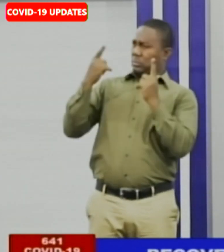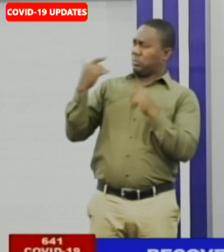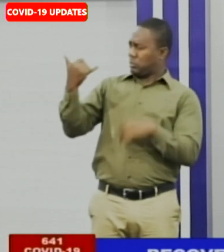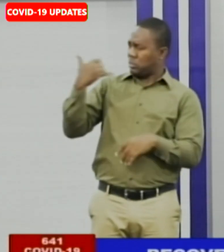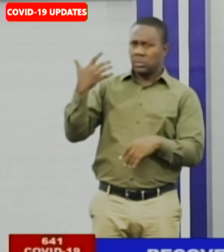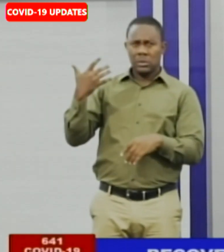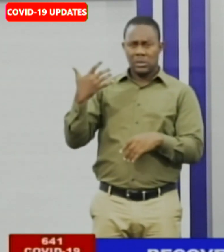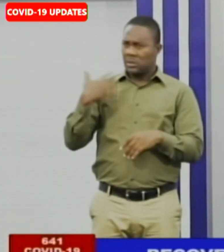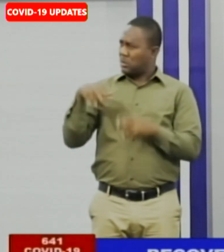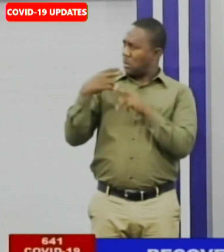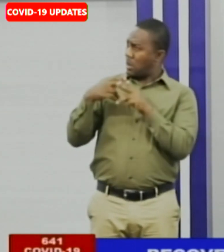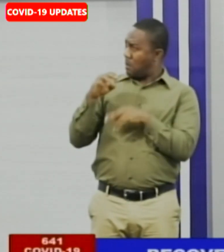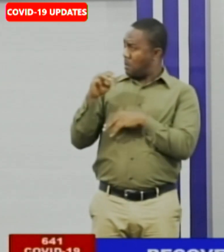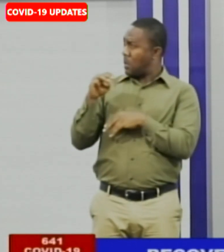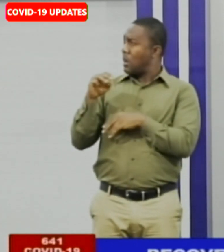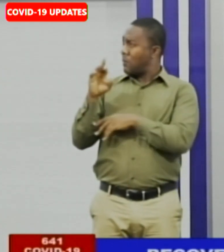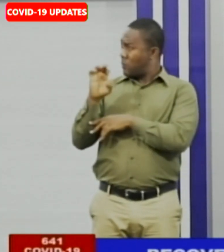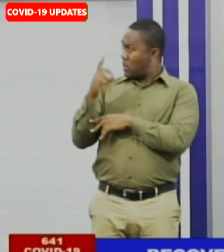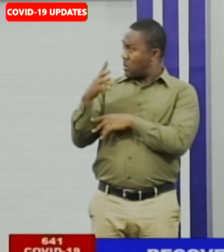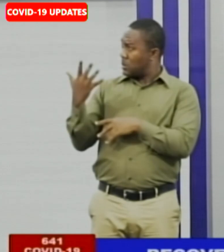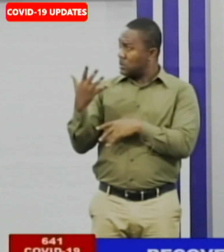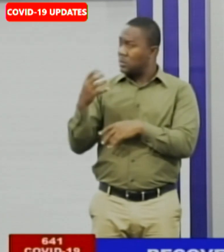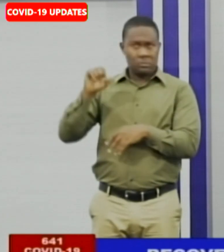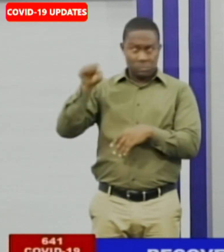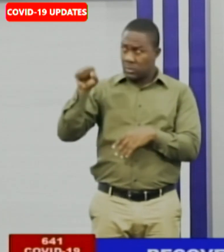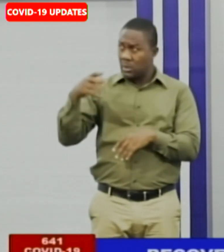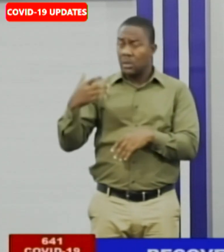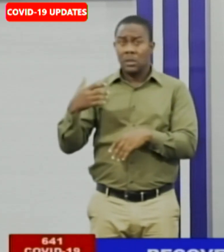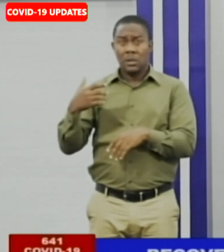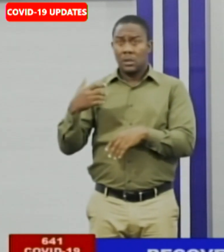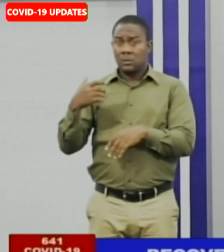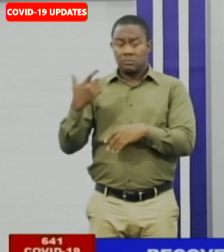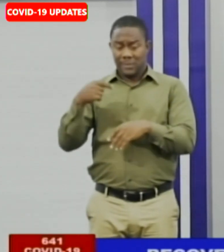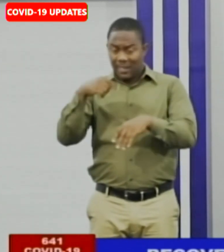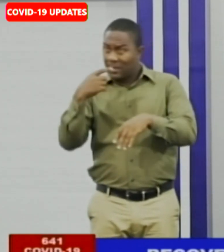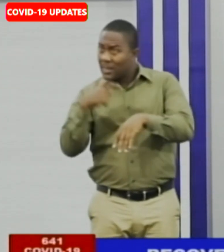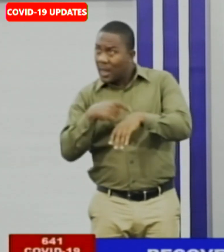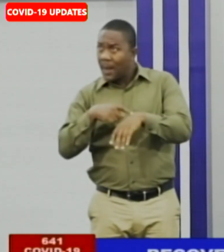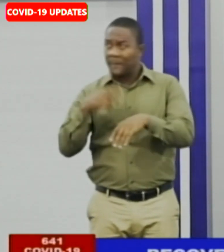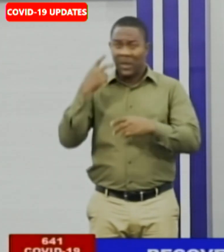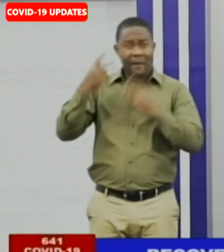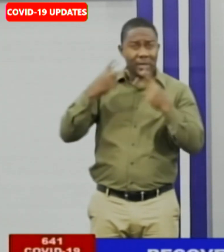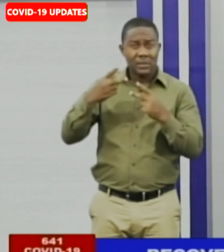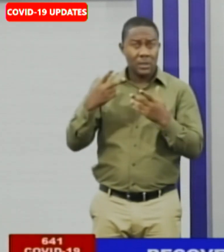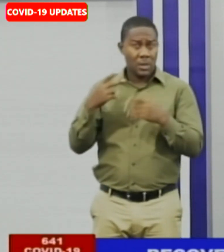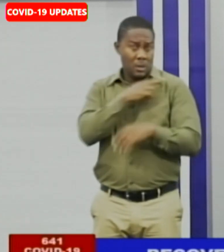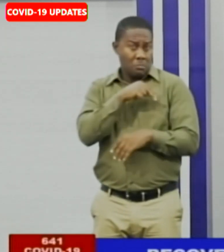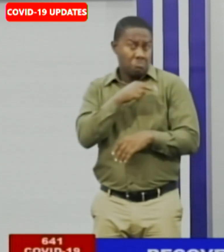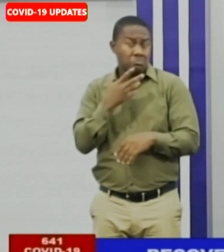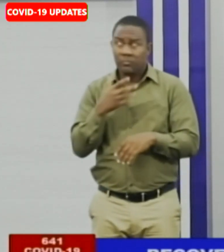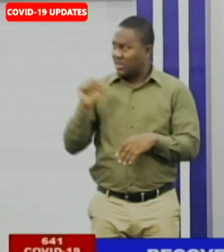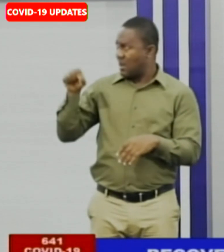are you Mr. Frederick Dra? I said, yes. You visited the hospital this day? I said, yes, I visited the hospital. The gentleman there said, yes, they took your